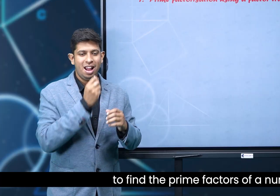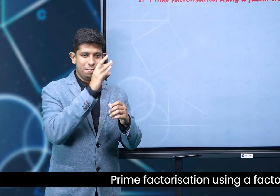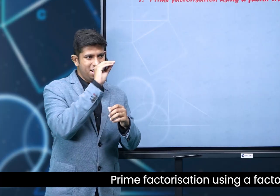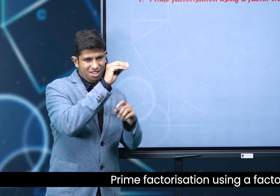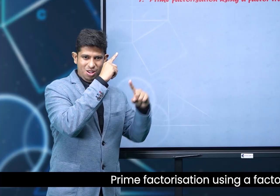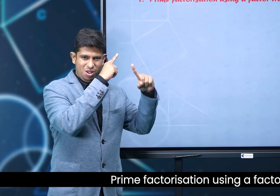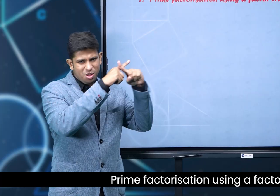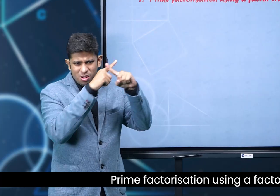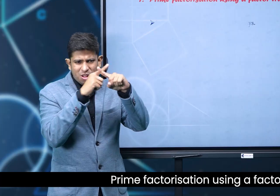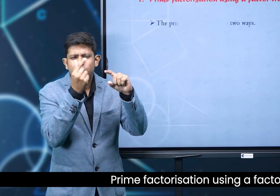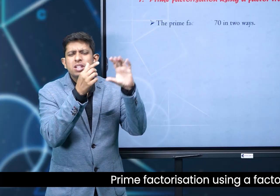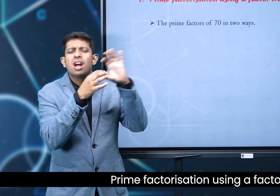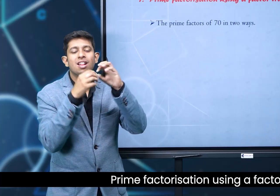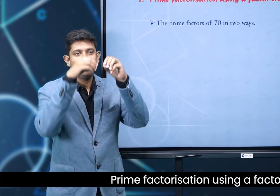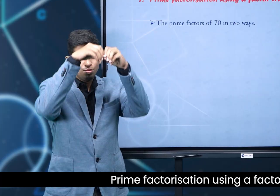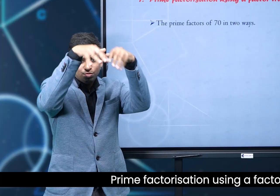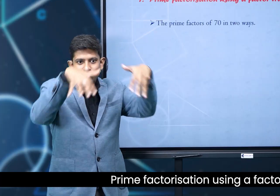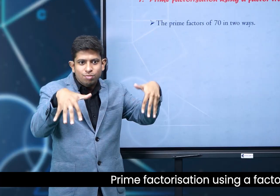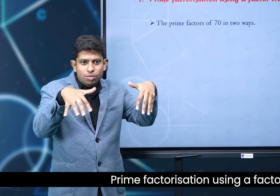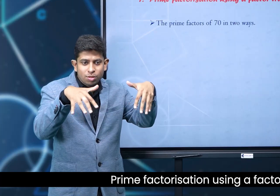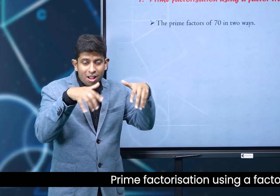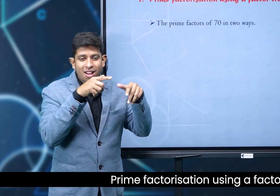Prime factorization using a factor tree.